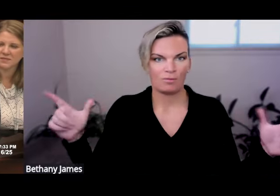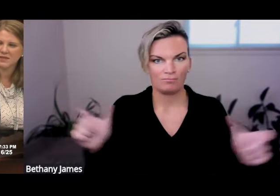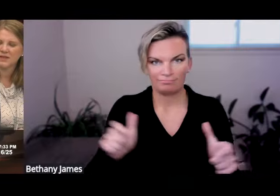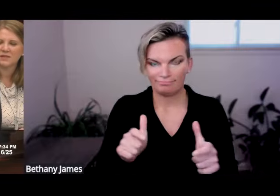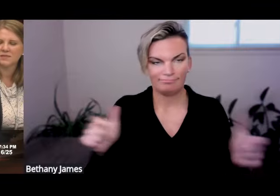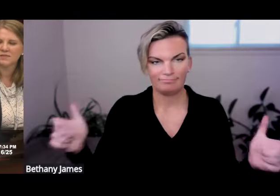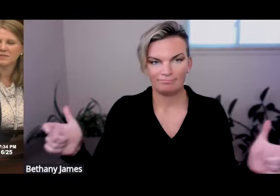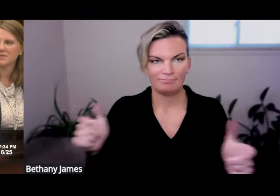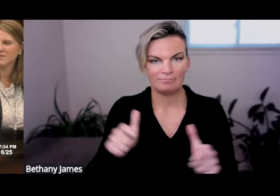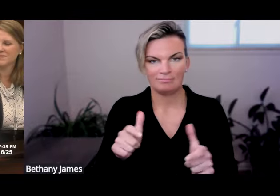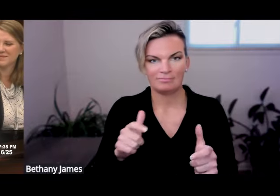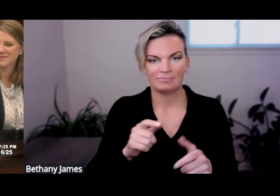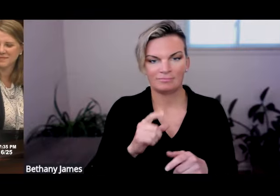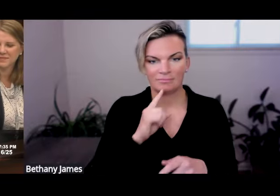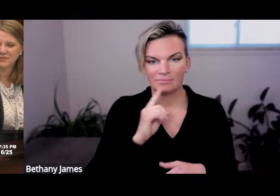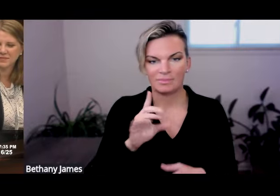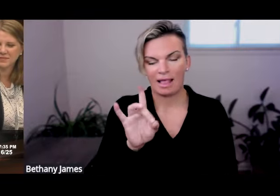8 million plus.